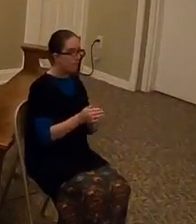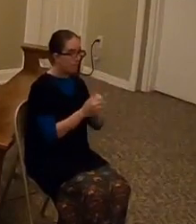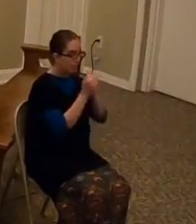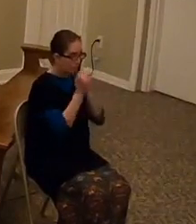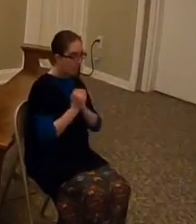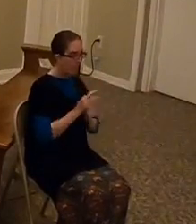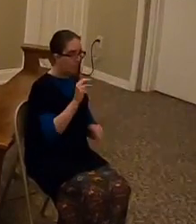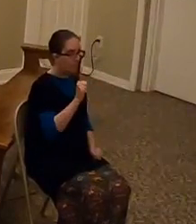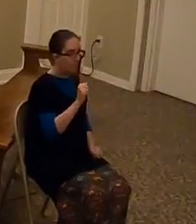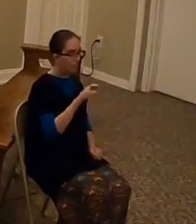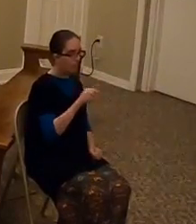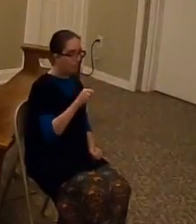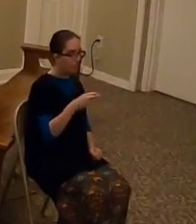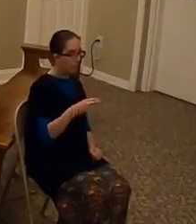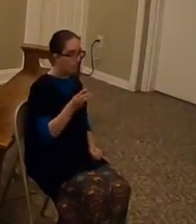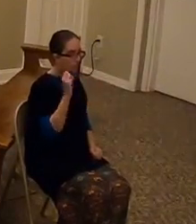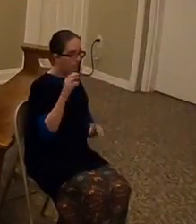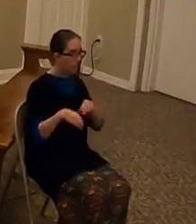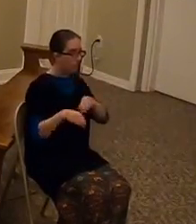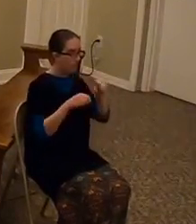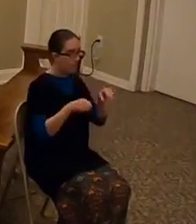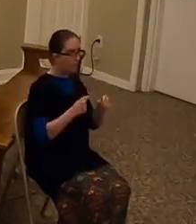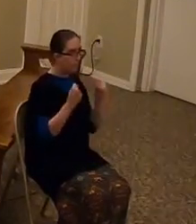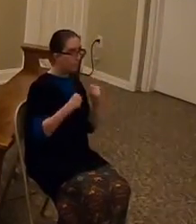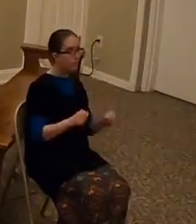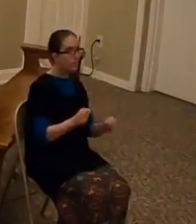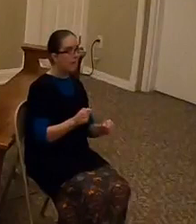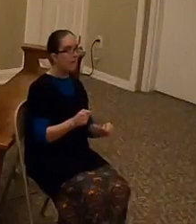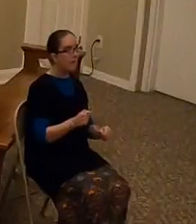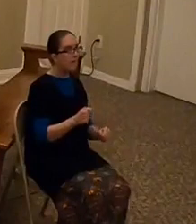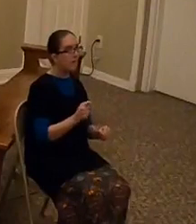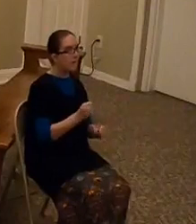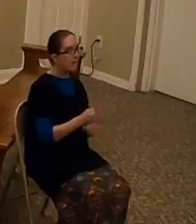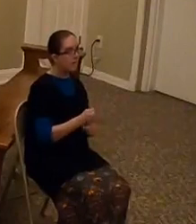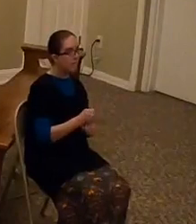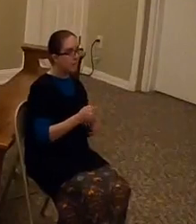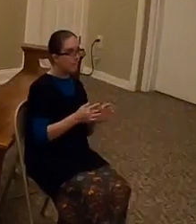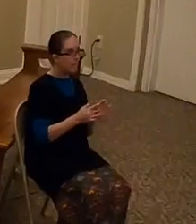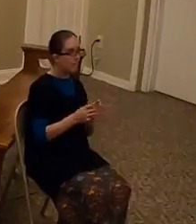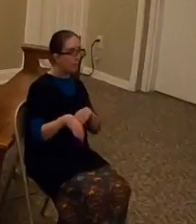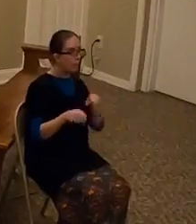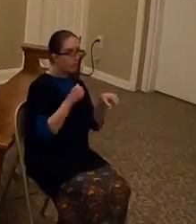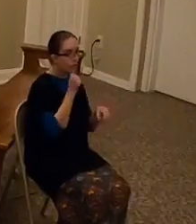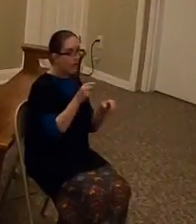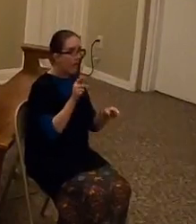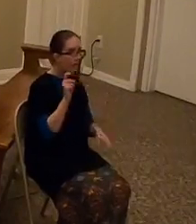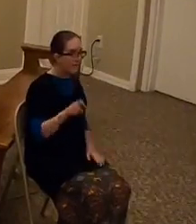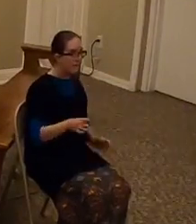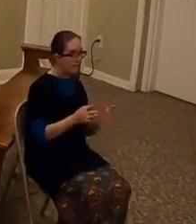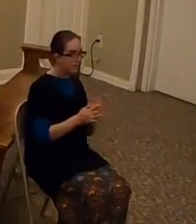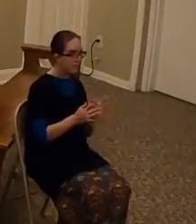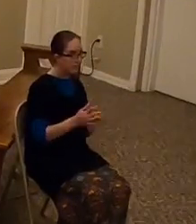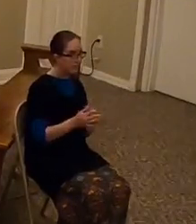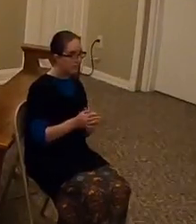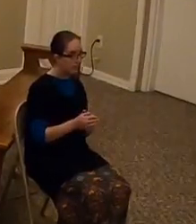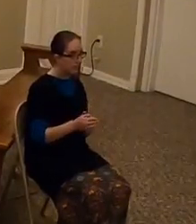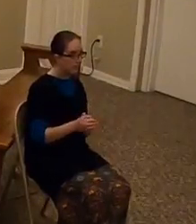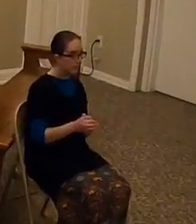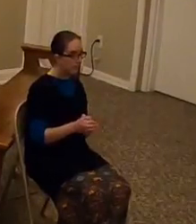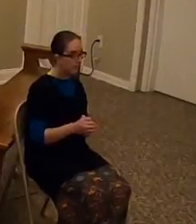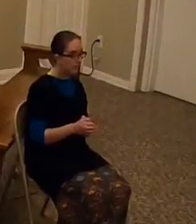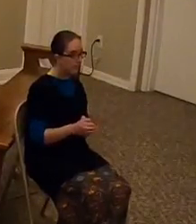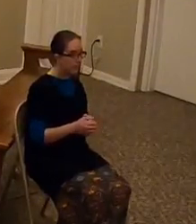Amen. Martha was doing the natural things to try to make Jesus comfortable in his presence. I do not need Jesus comfortable in